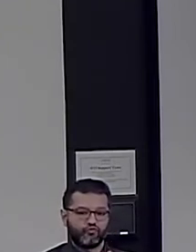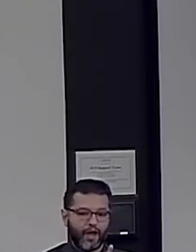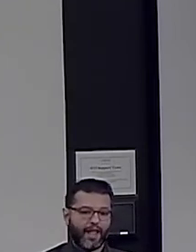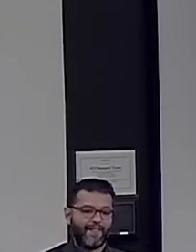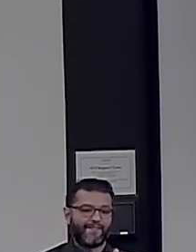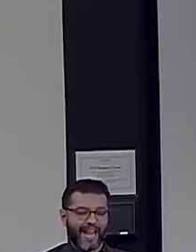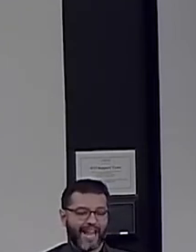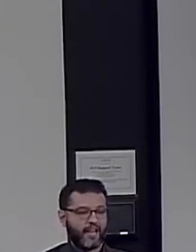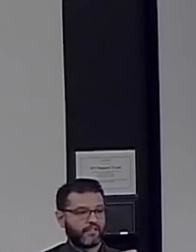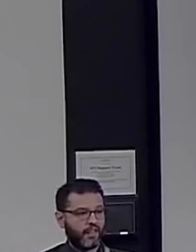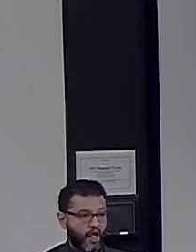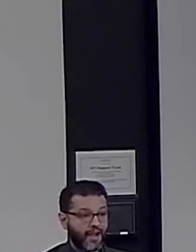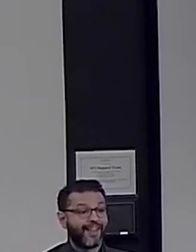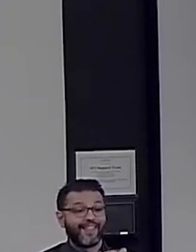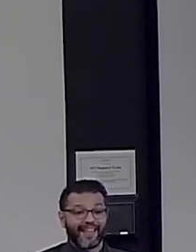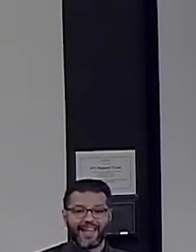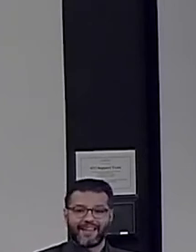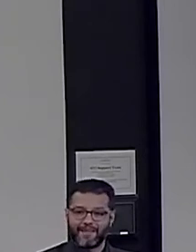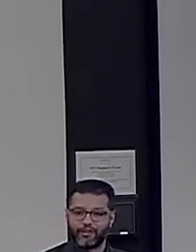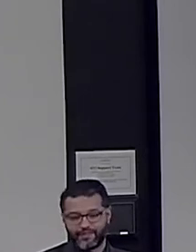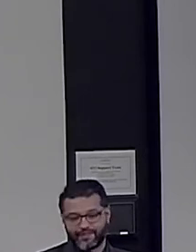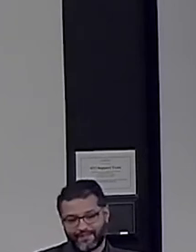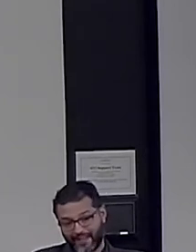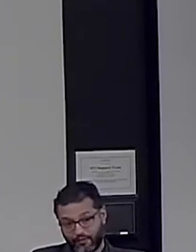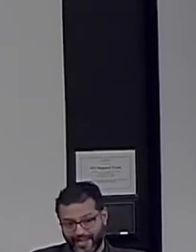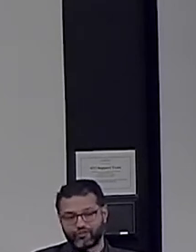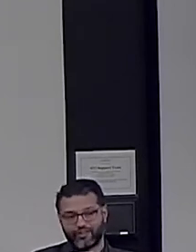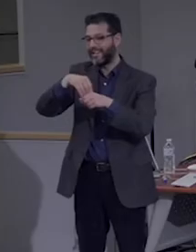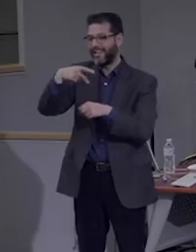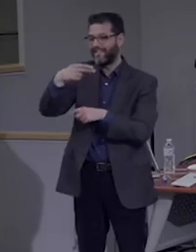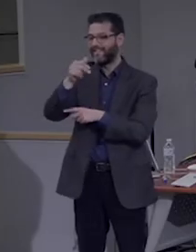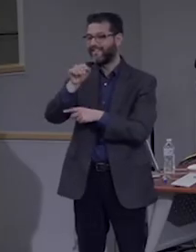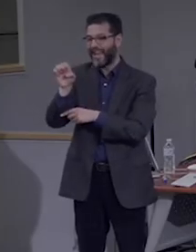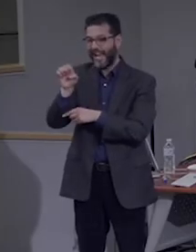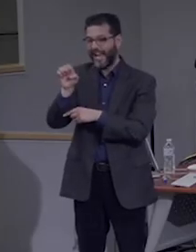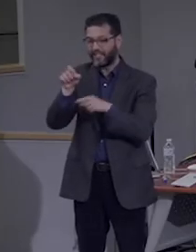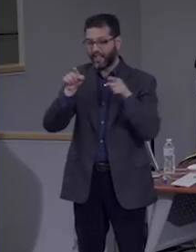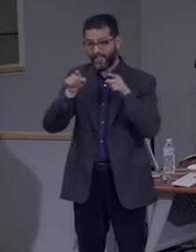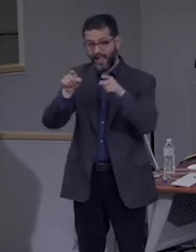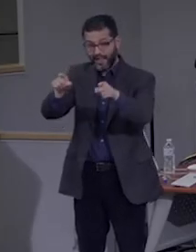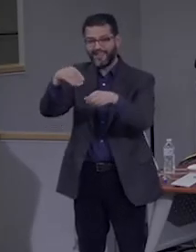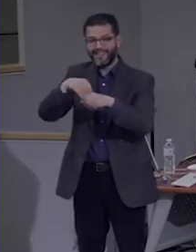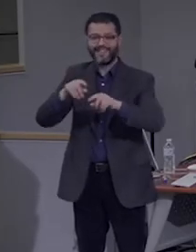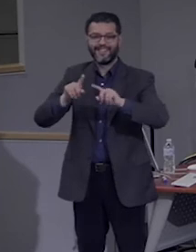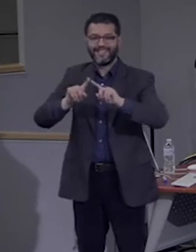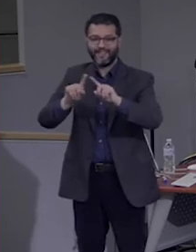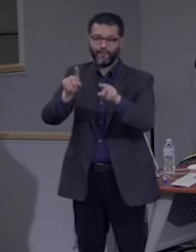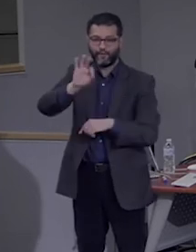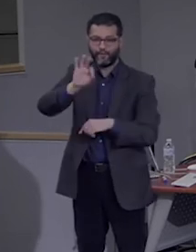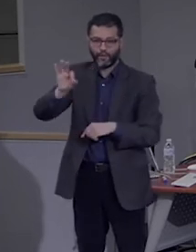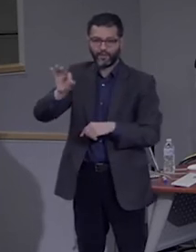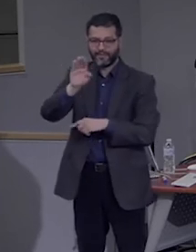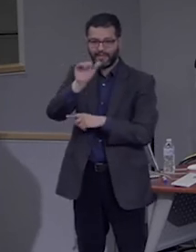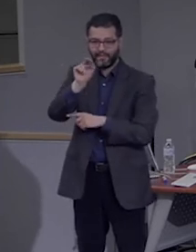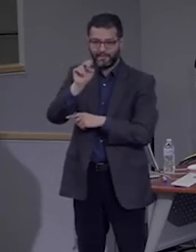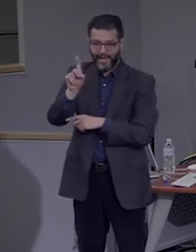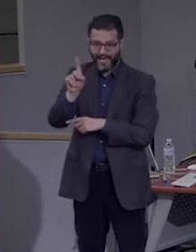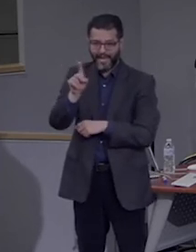locking measures variations in phase alignment at different frequency bands and it indicates how